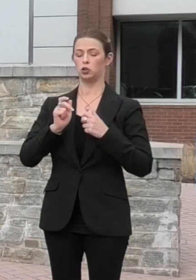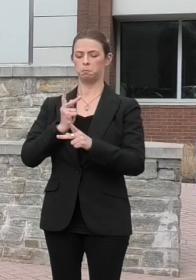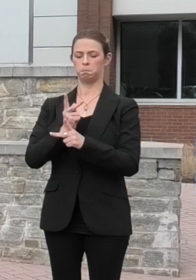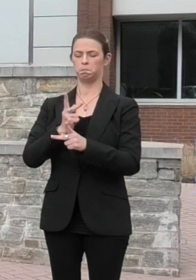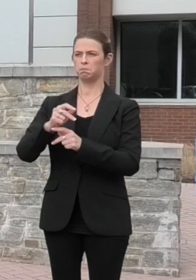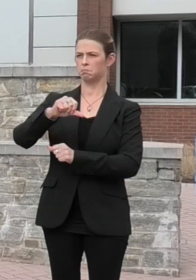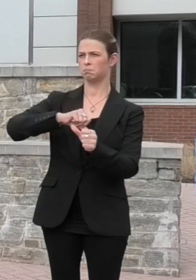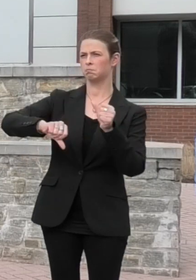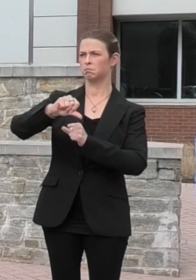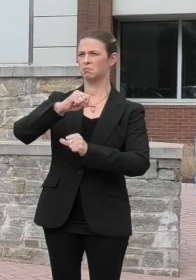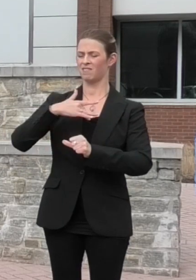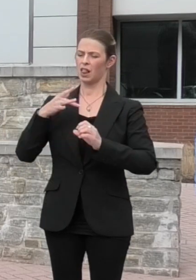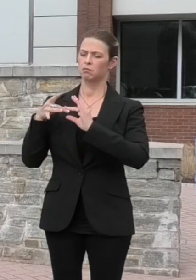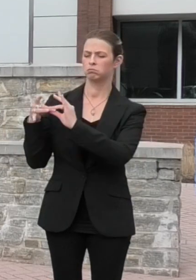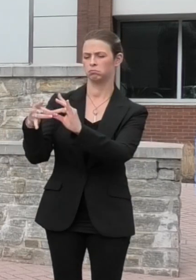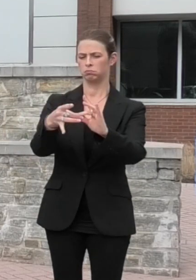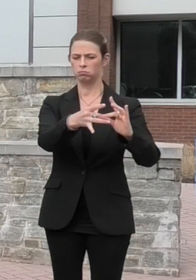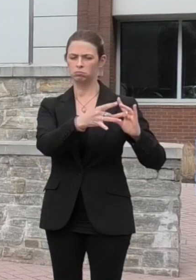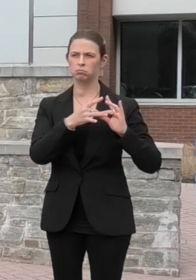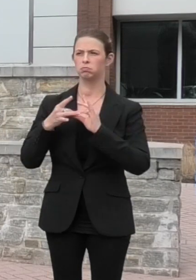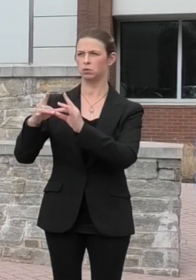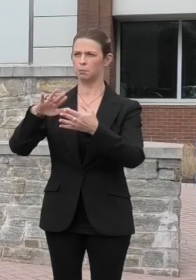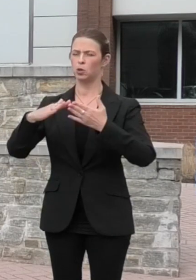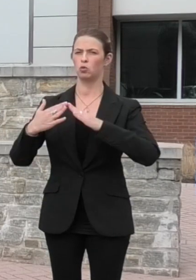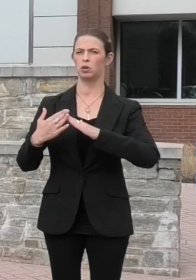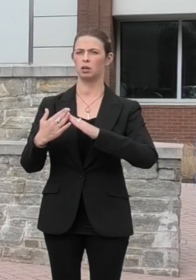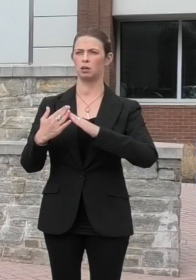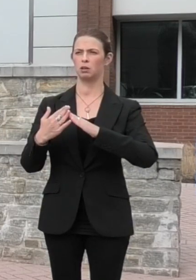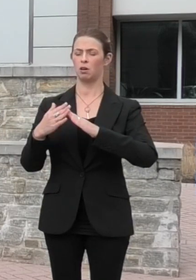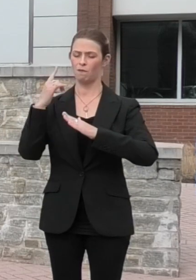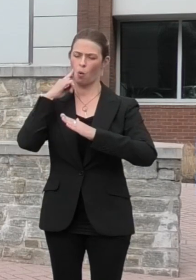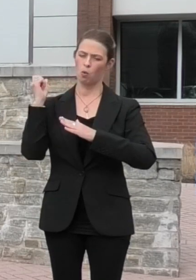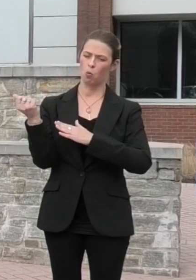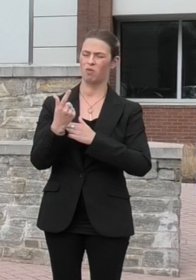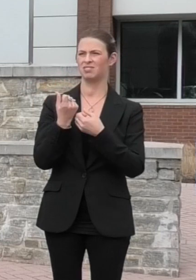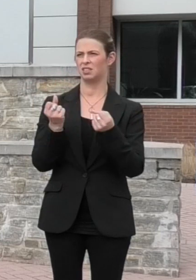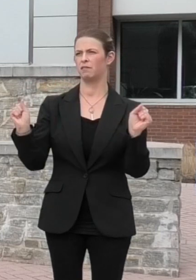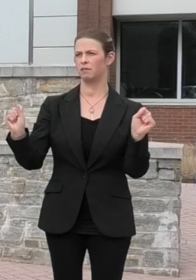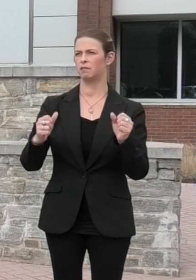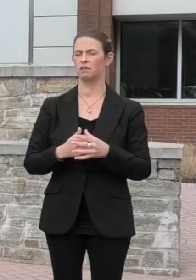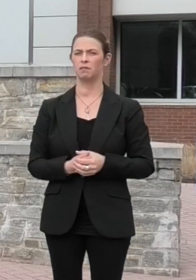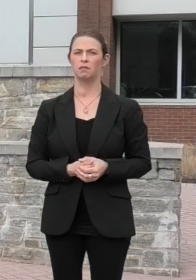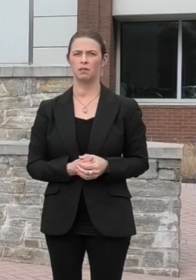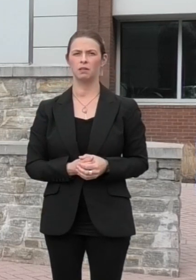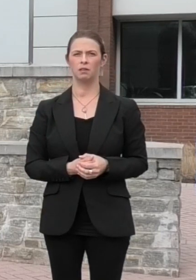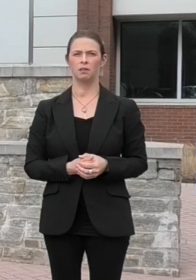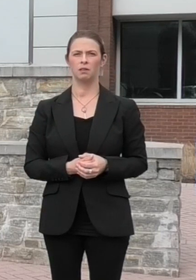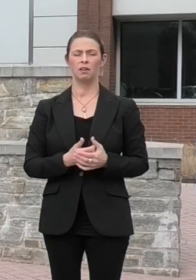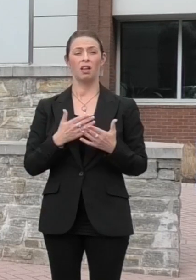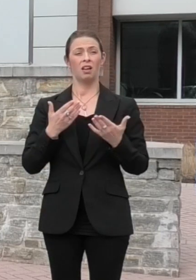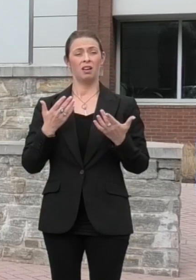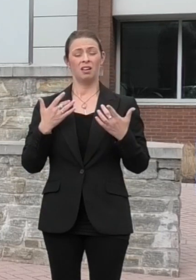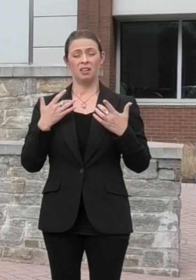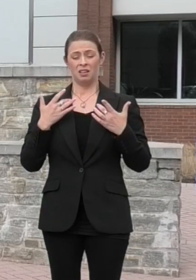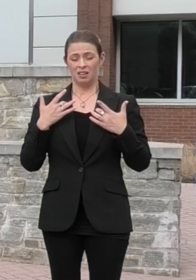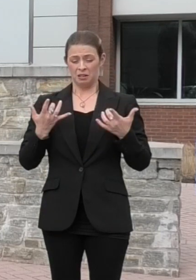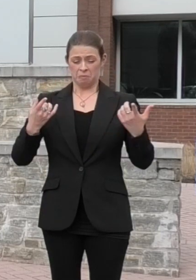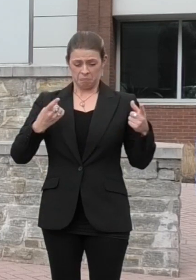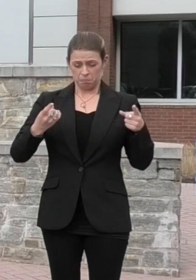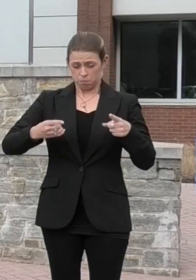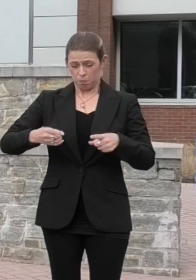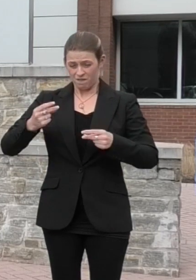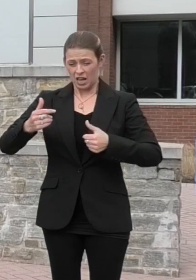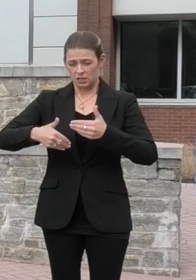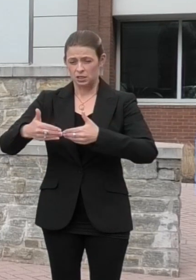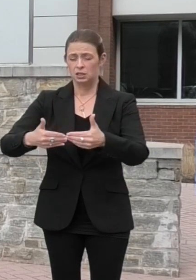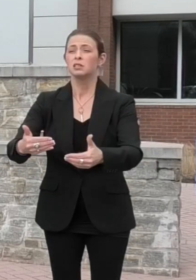and to be unified as a community to help keep everyone safe. Things are moving quickly, and I encourage you to follow our